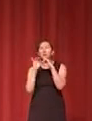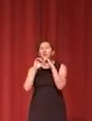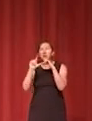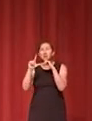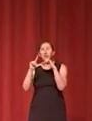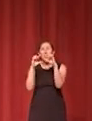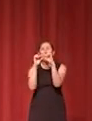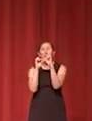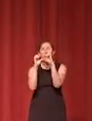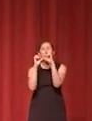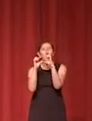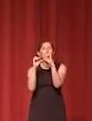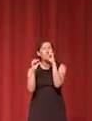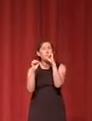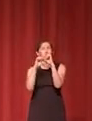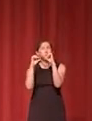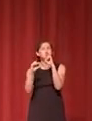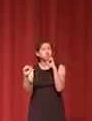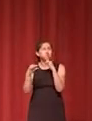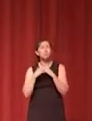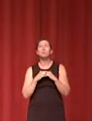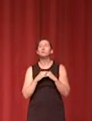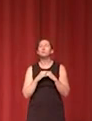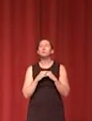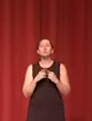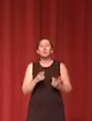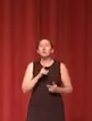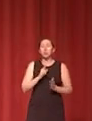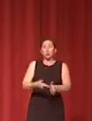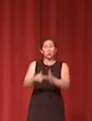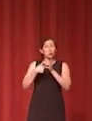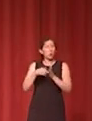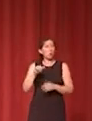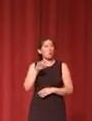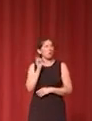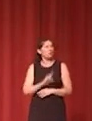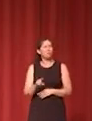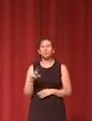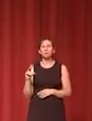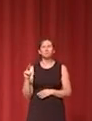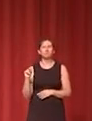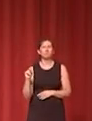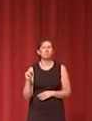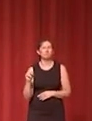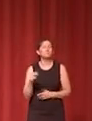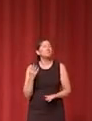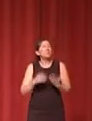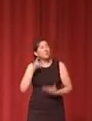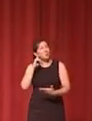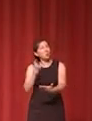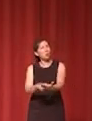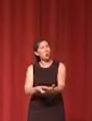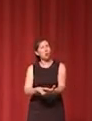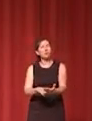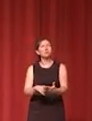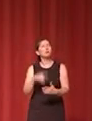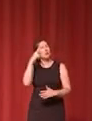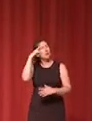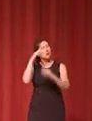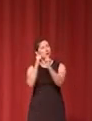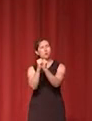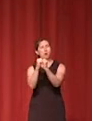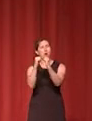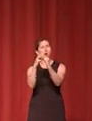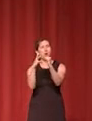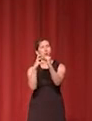can show you if there's shrinkage patterns, and shrinkage suggests that there's been some damage to the brain over time. It